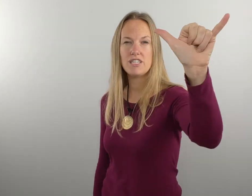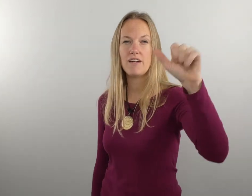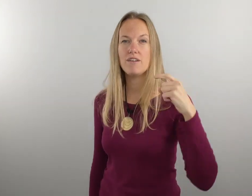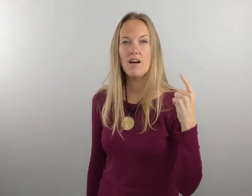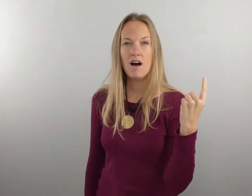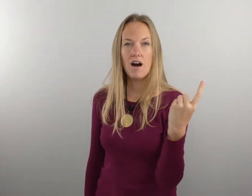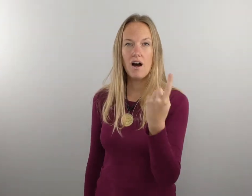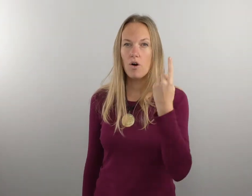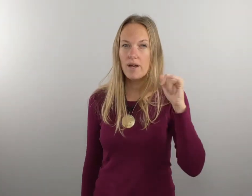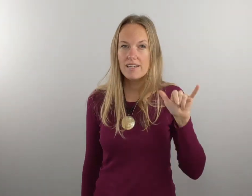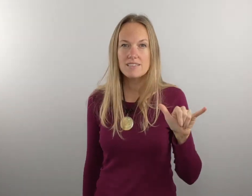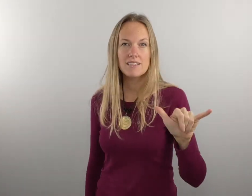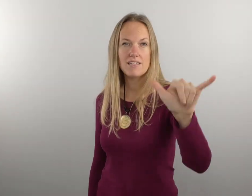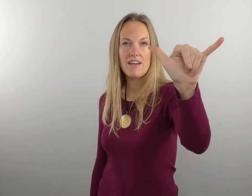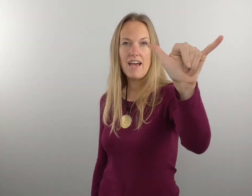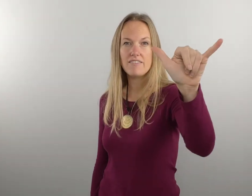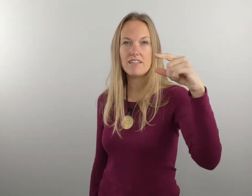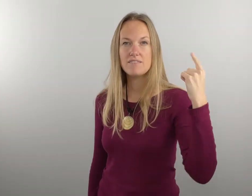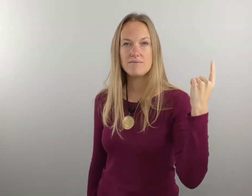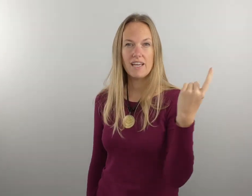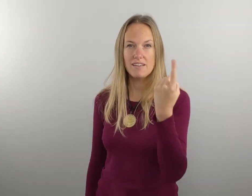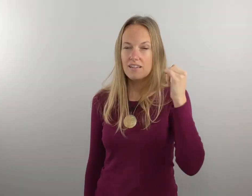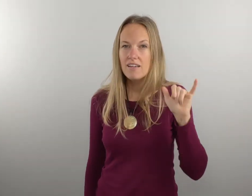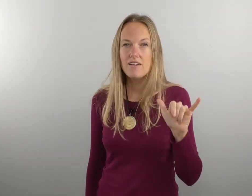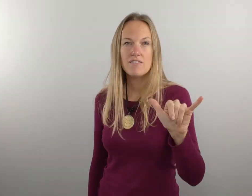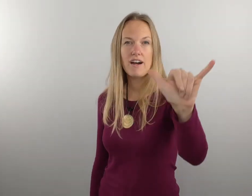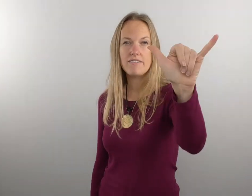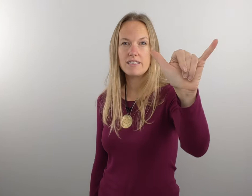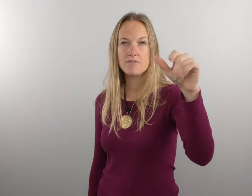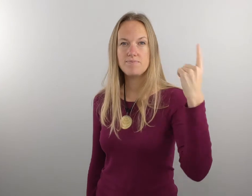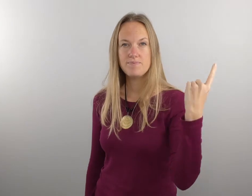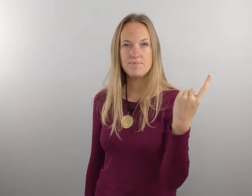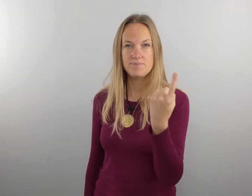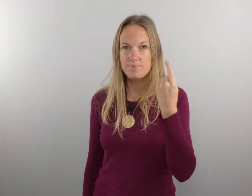out. Always, ever, okay? Forever.